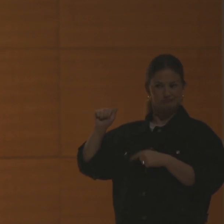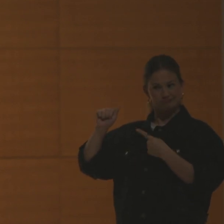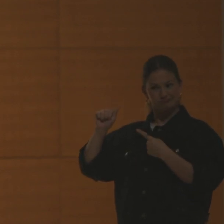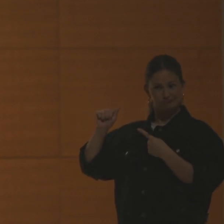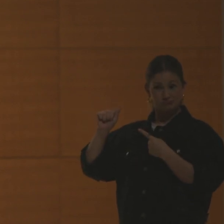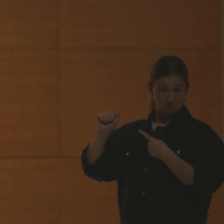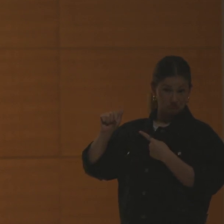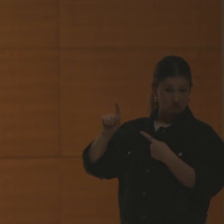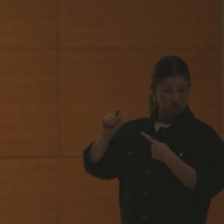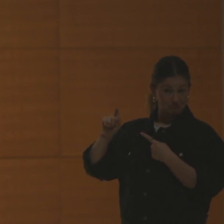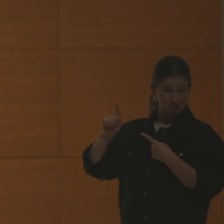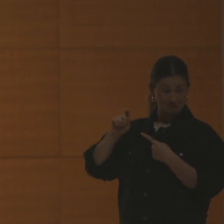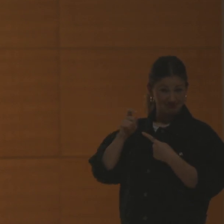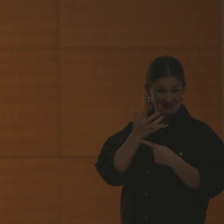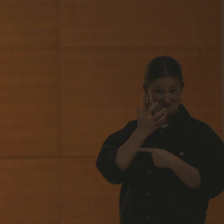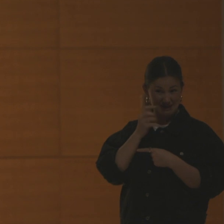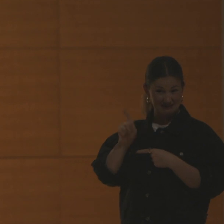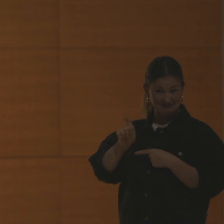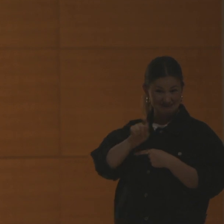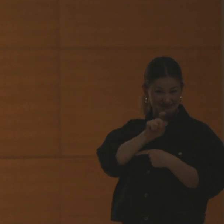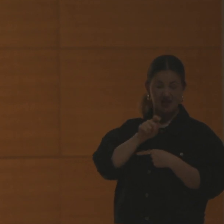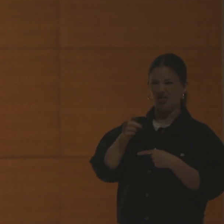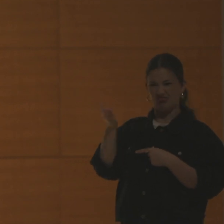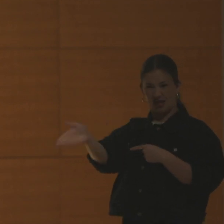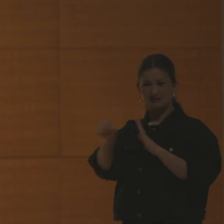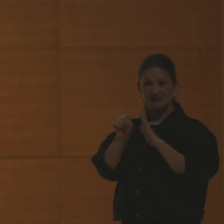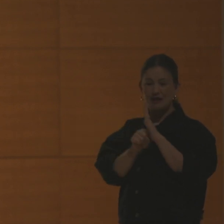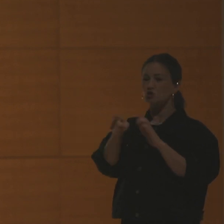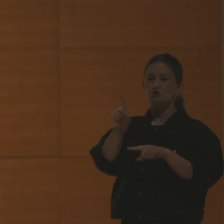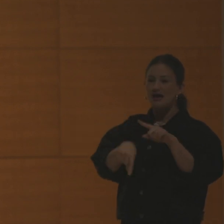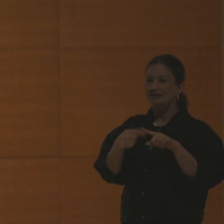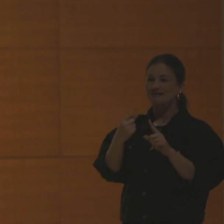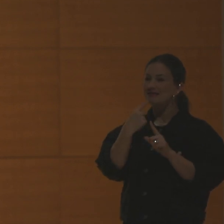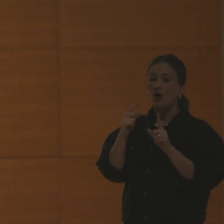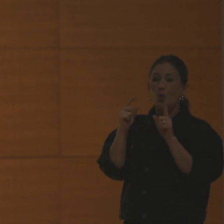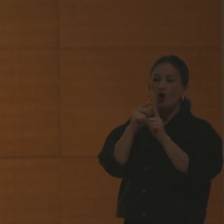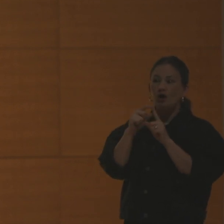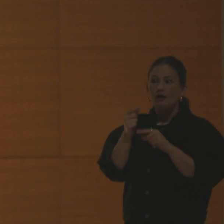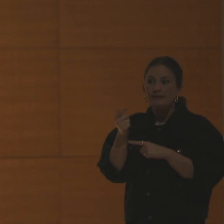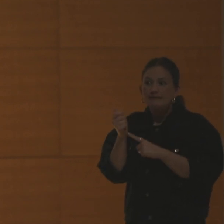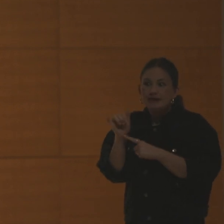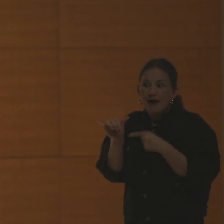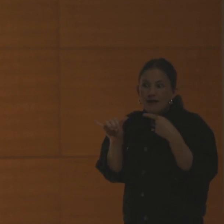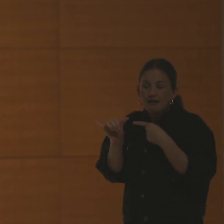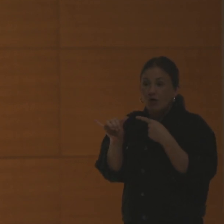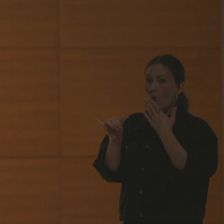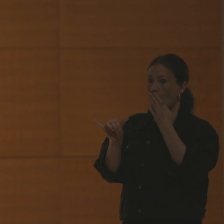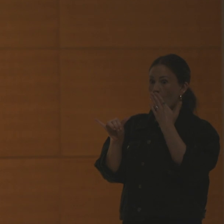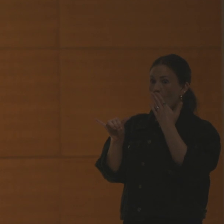too soon, you can't say the word gay. Because if you say the